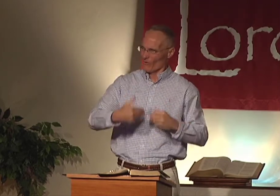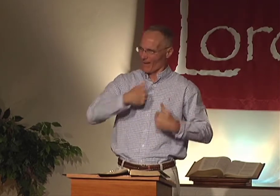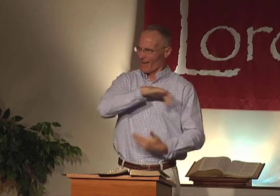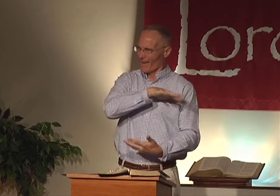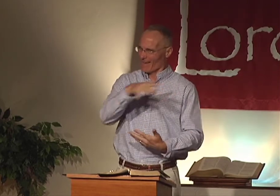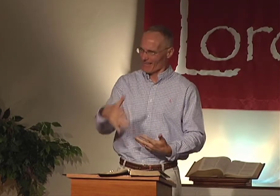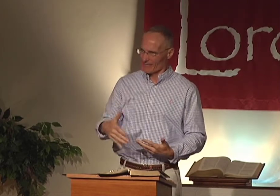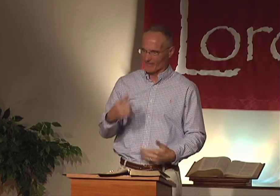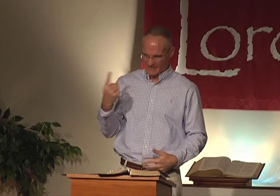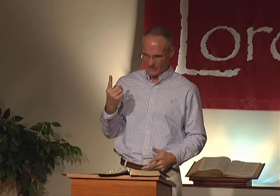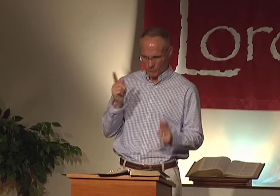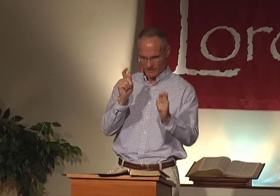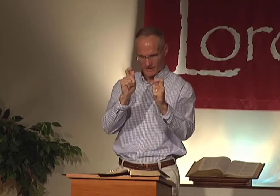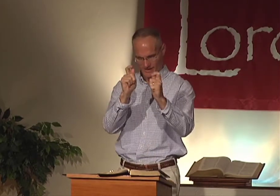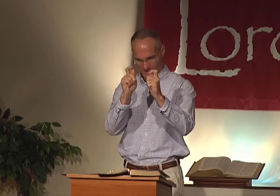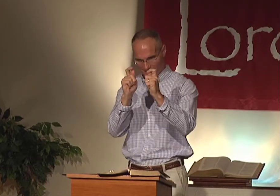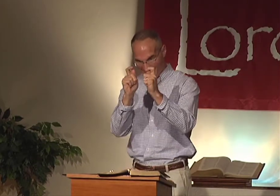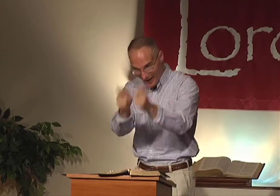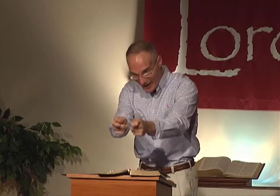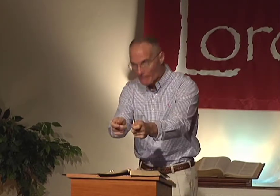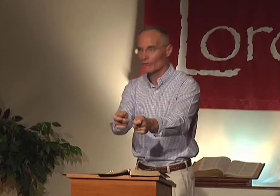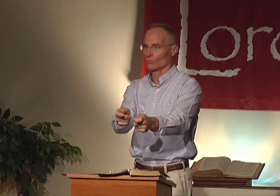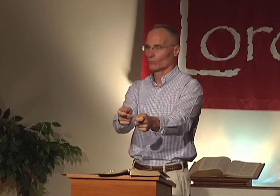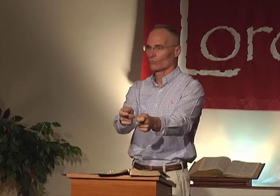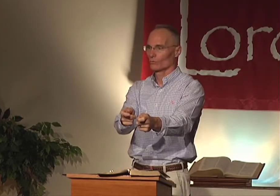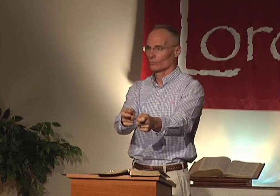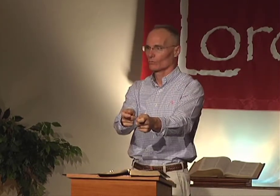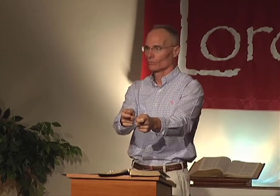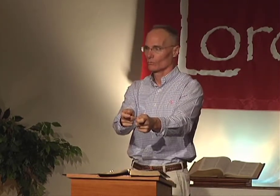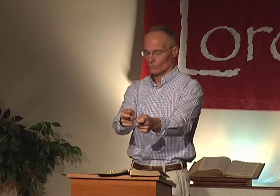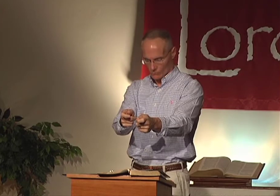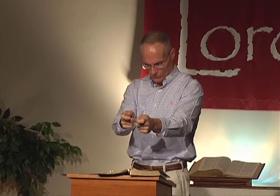That meaning that all the stuff that you have, someone gave that to you.